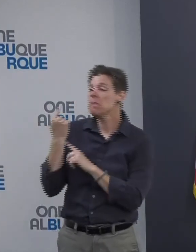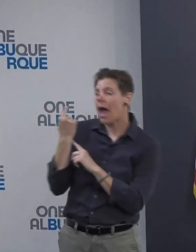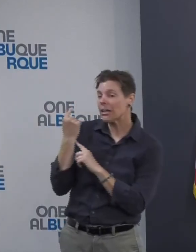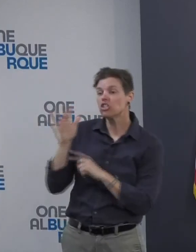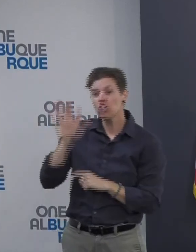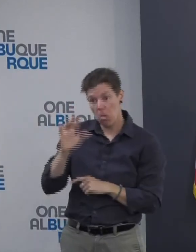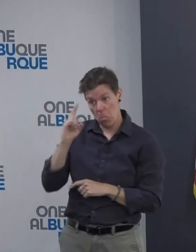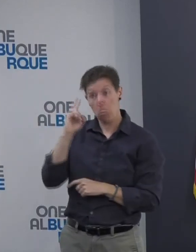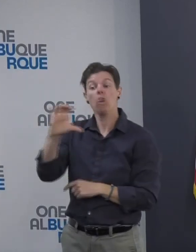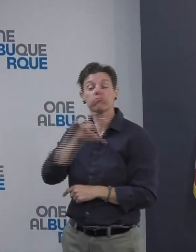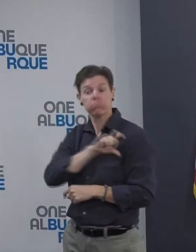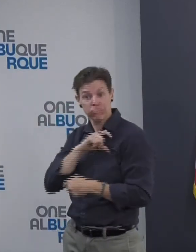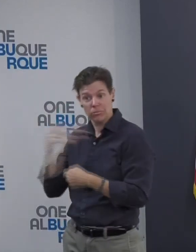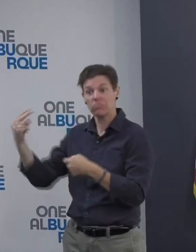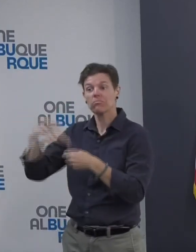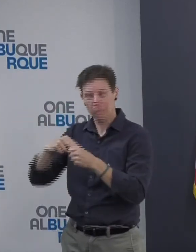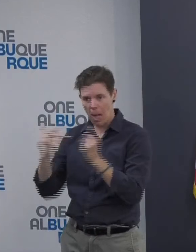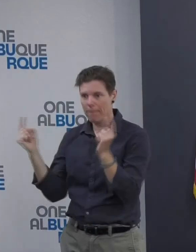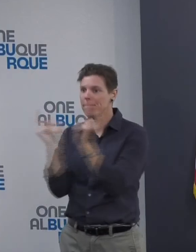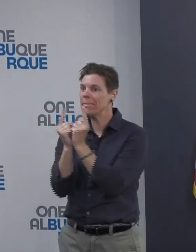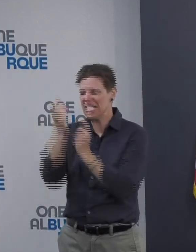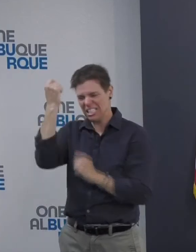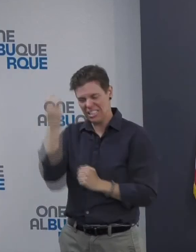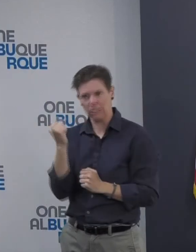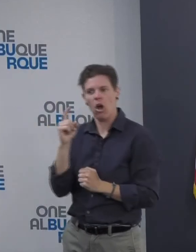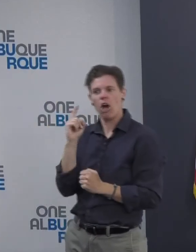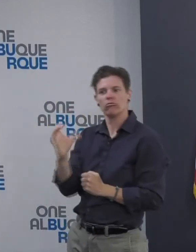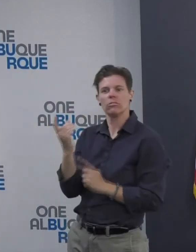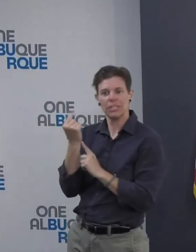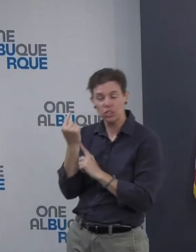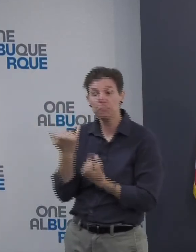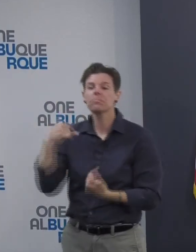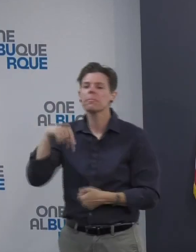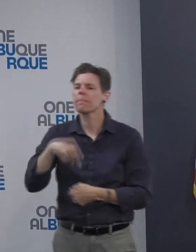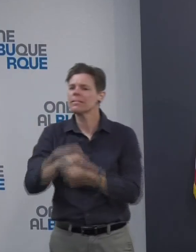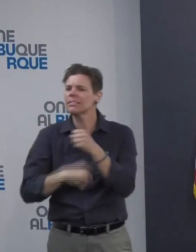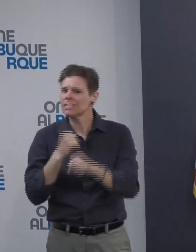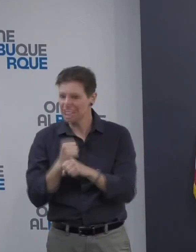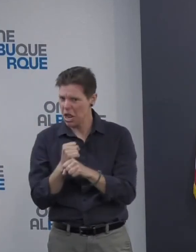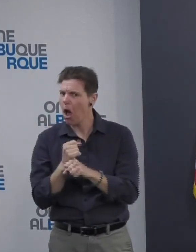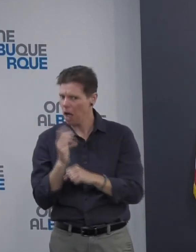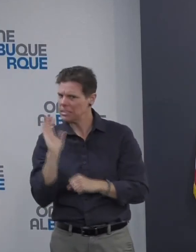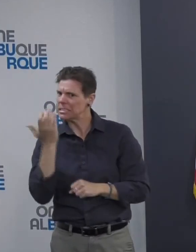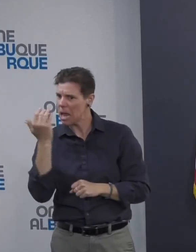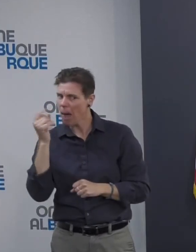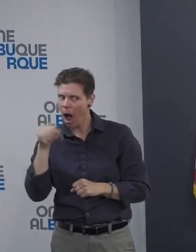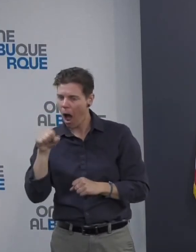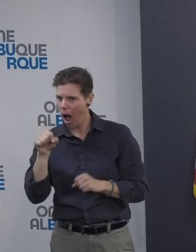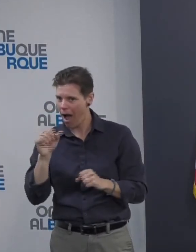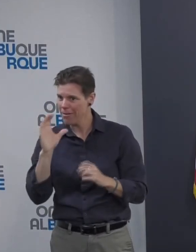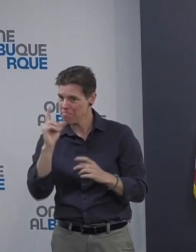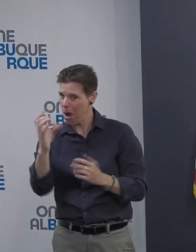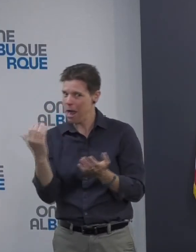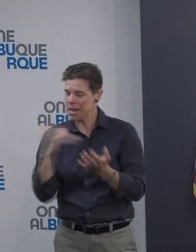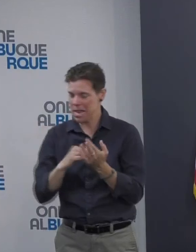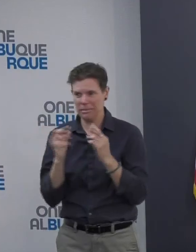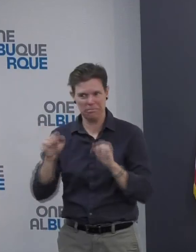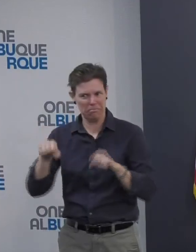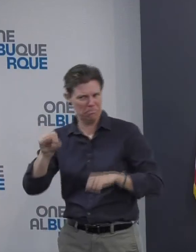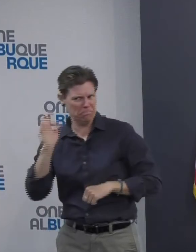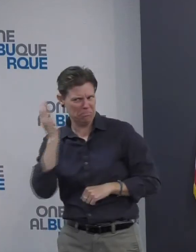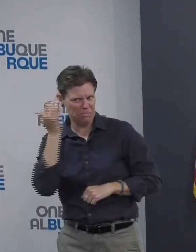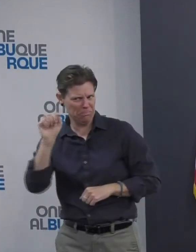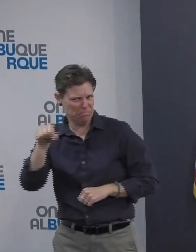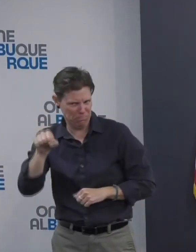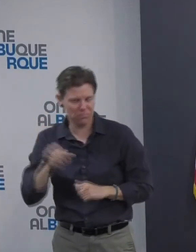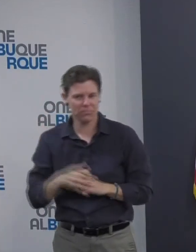on target to get our next batch of 100. But it's taken a lot of changes given Corona. And so we have some